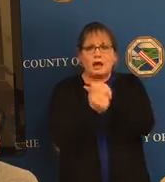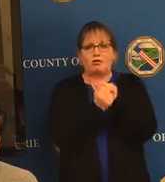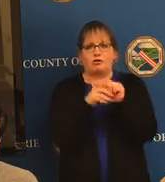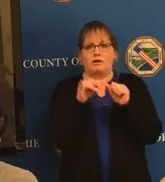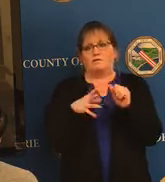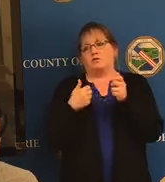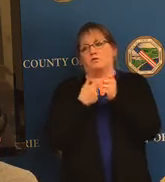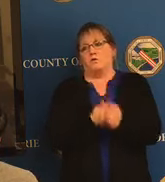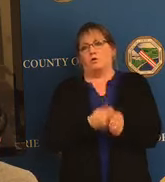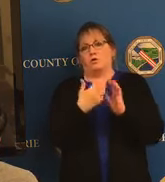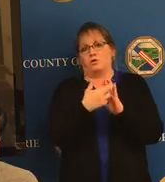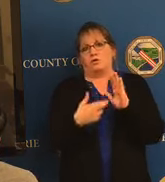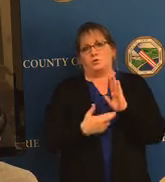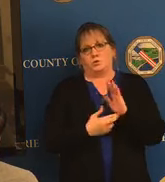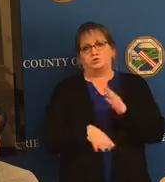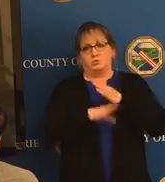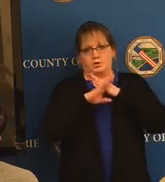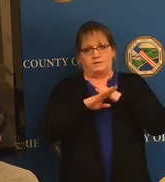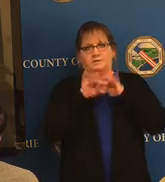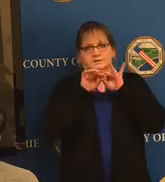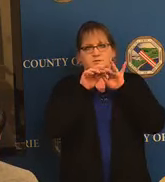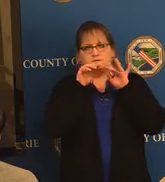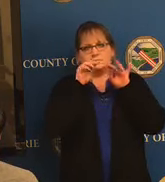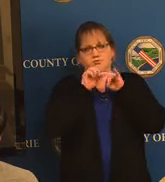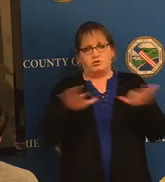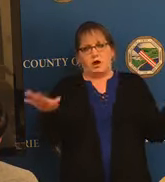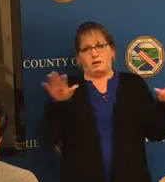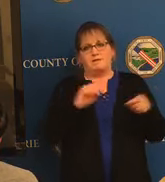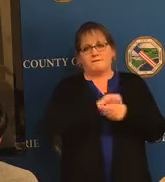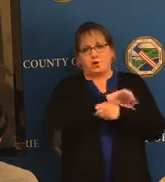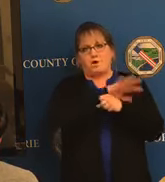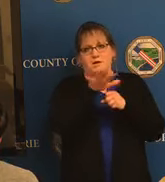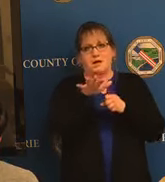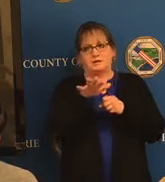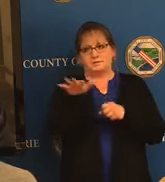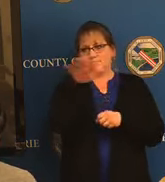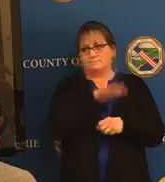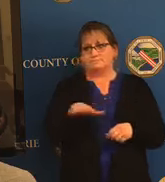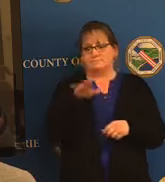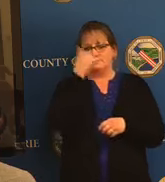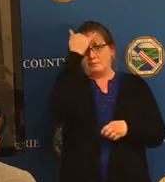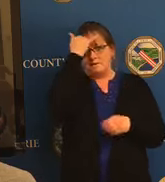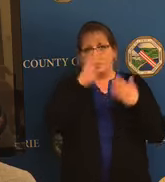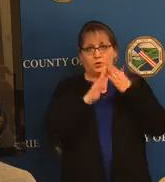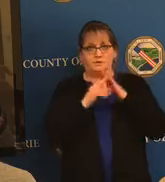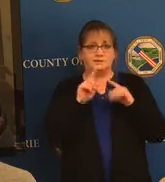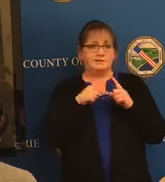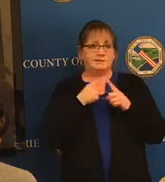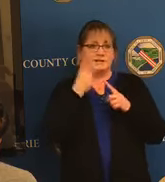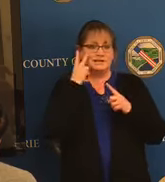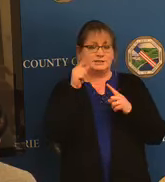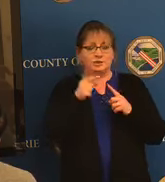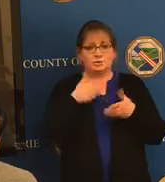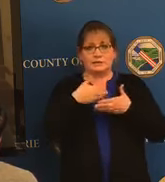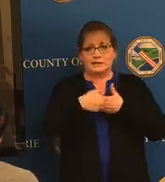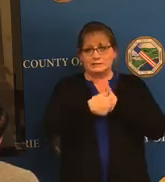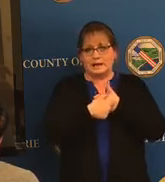if we follow the rules to prevent the further spread of COVID-19 in our community. Until I see you next time, be